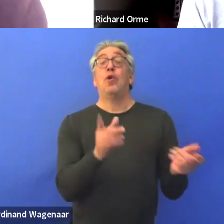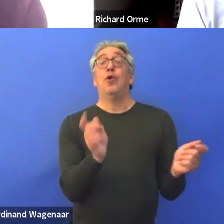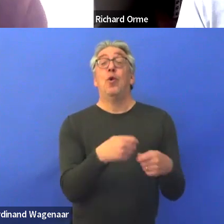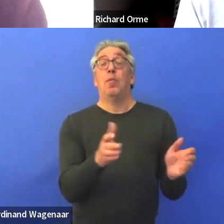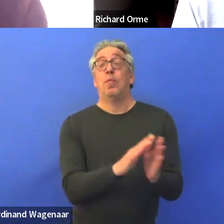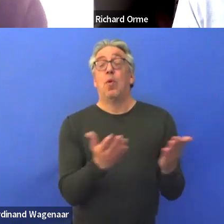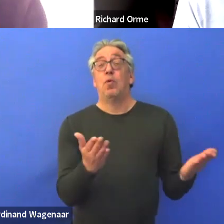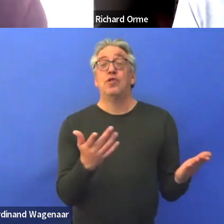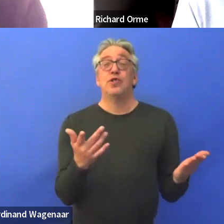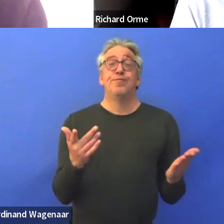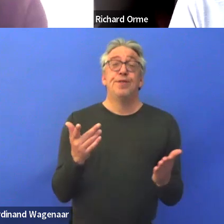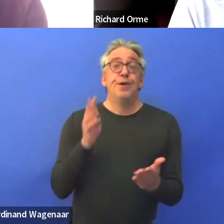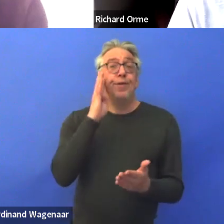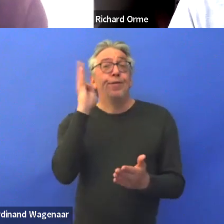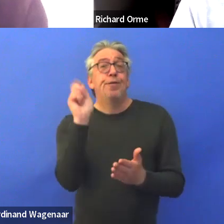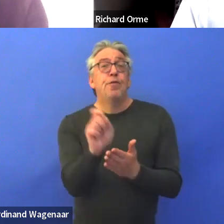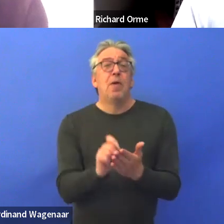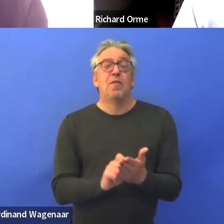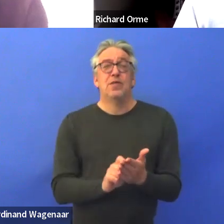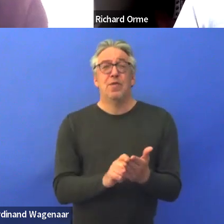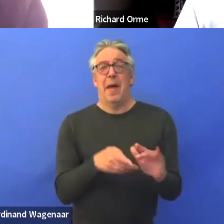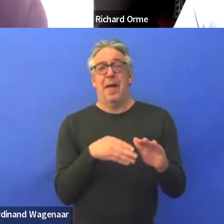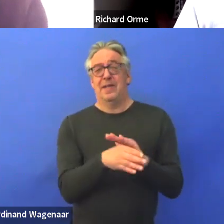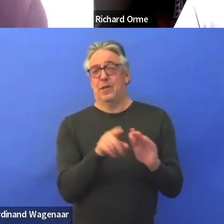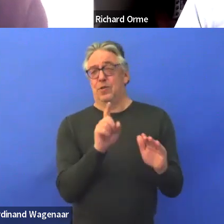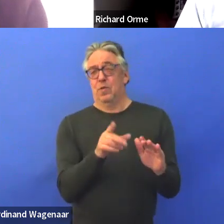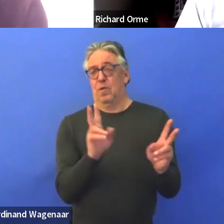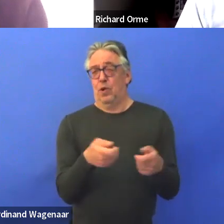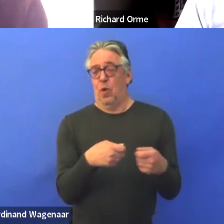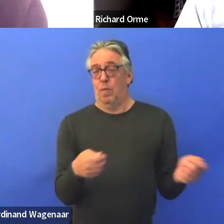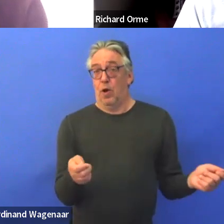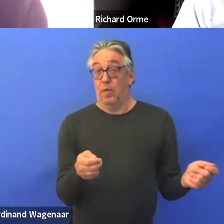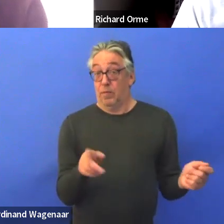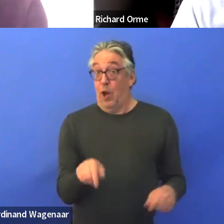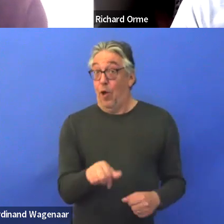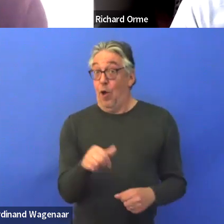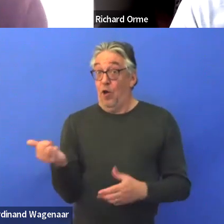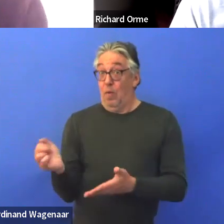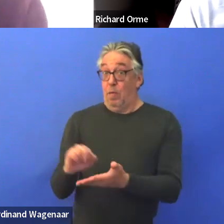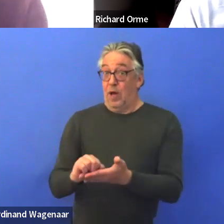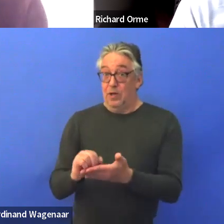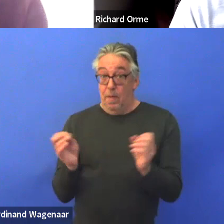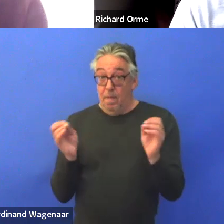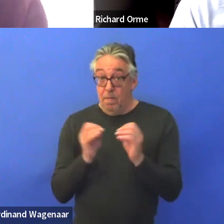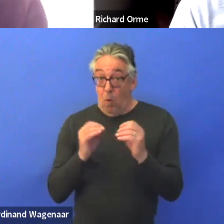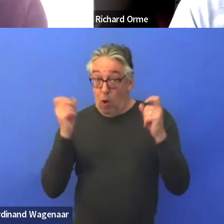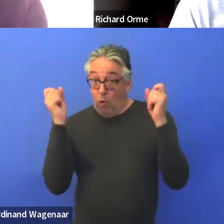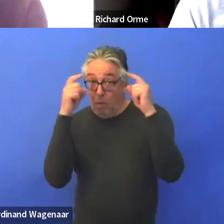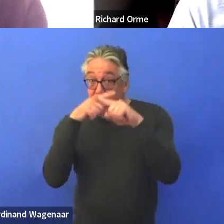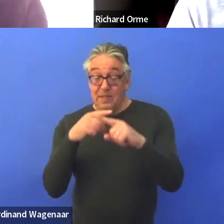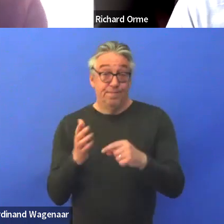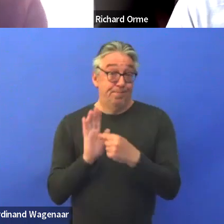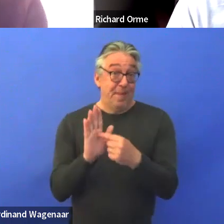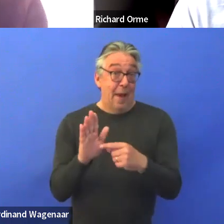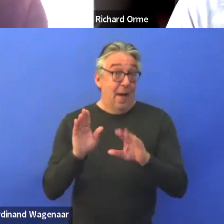is, it should just be a given. But where more complexity is involved, where you have particularly educational